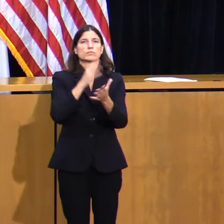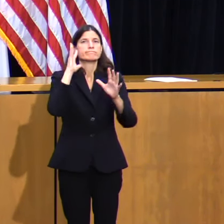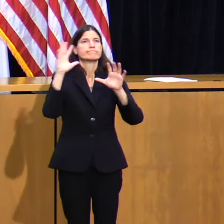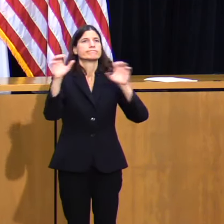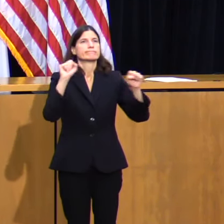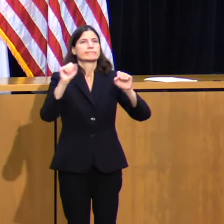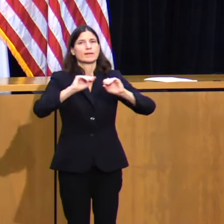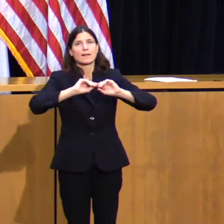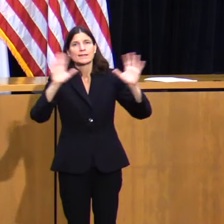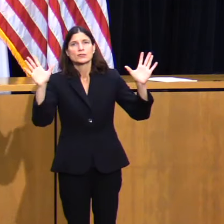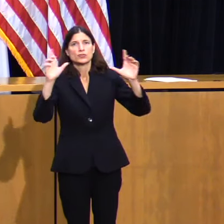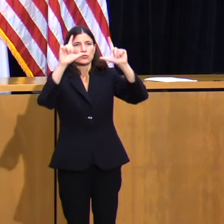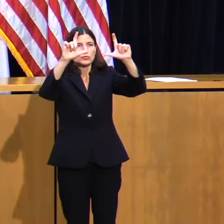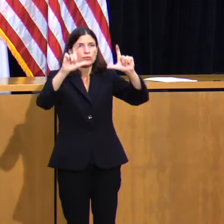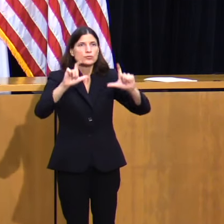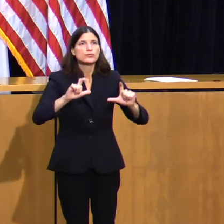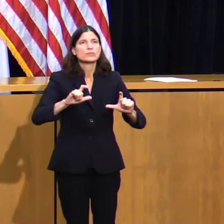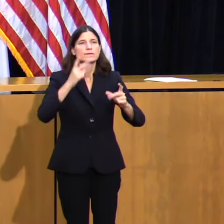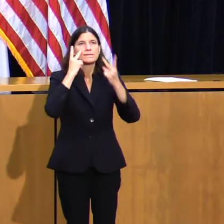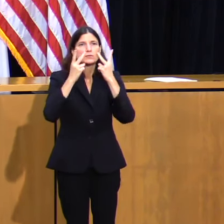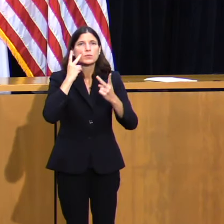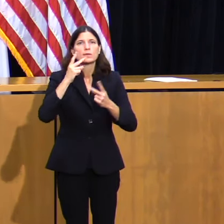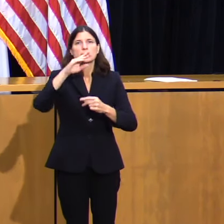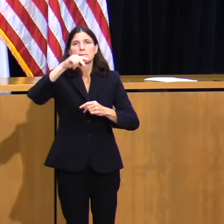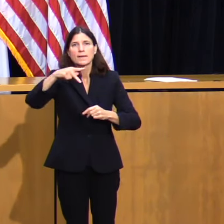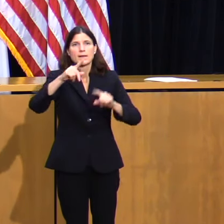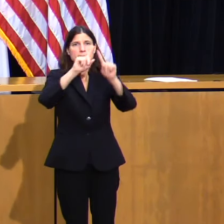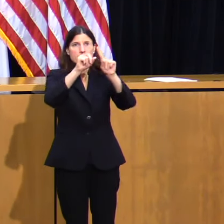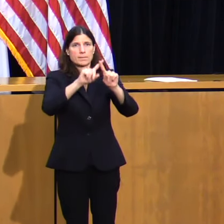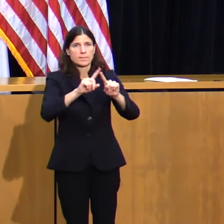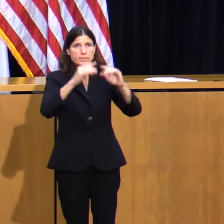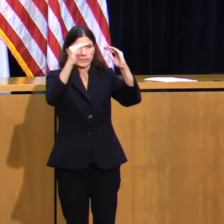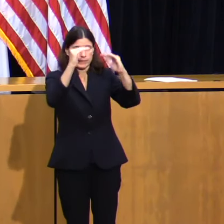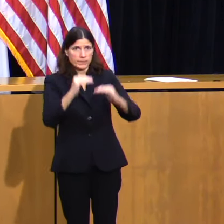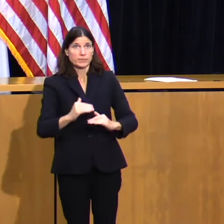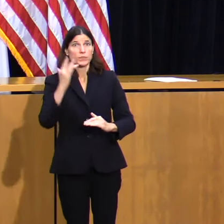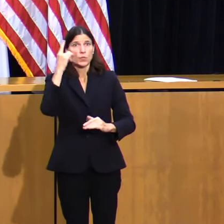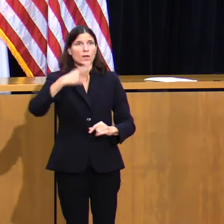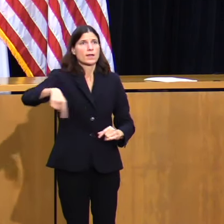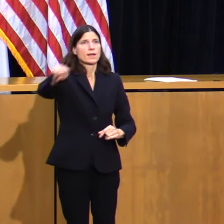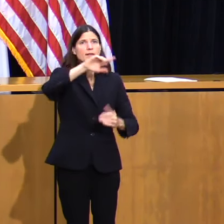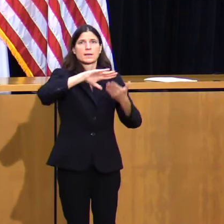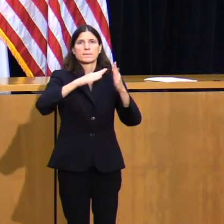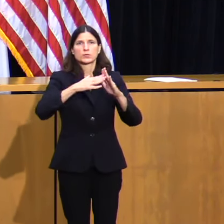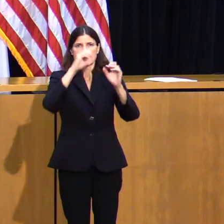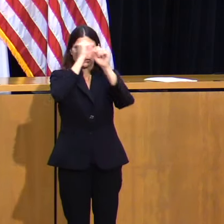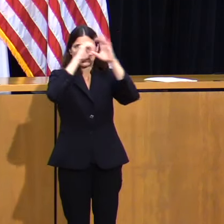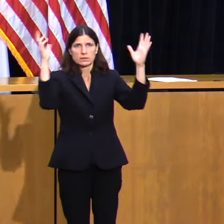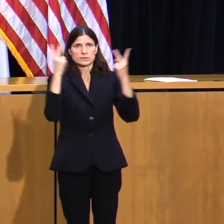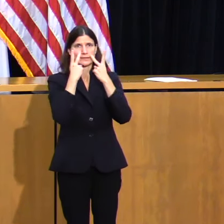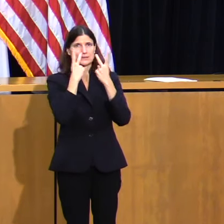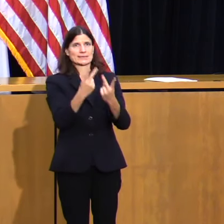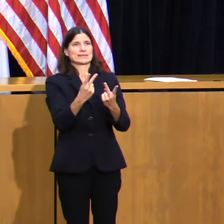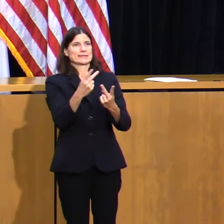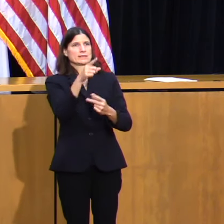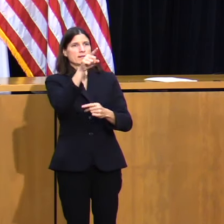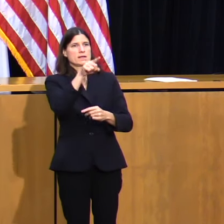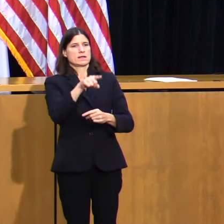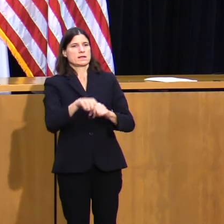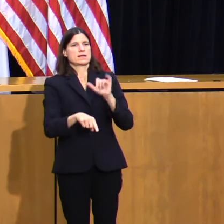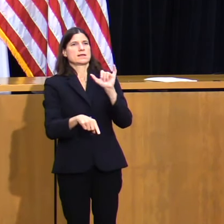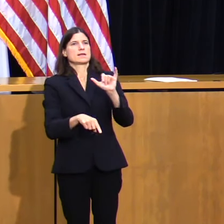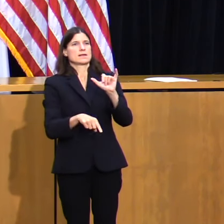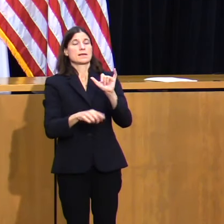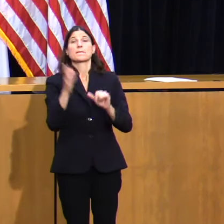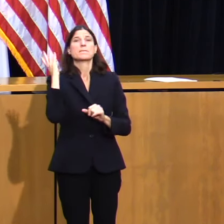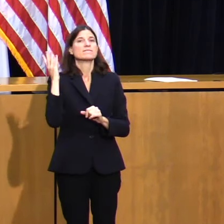other data, which is particularly important now as we anticipate rapid increase in COVID testing volumes as more